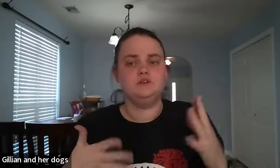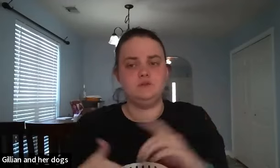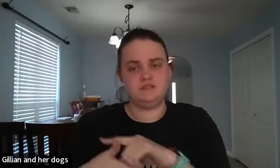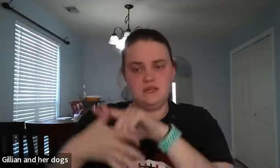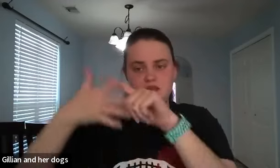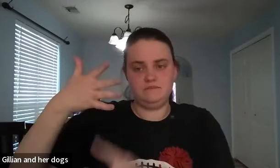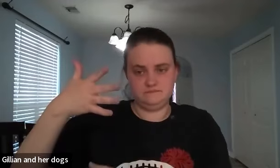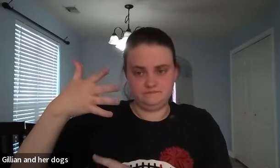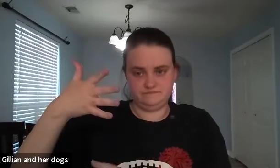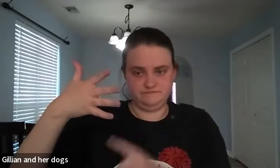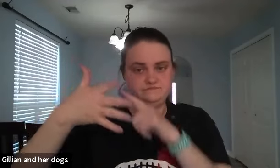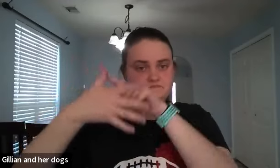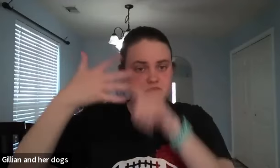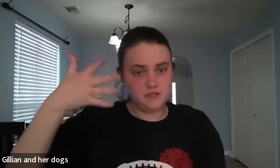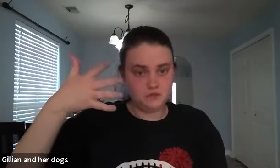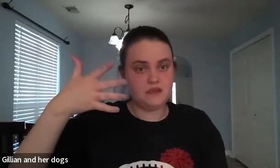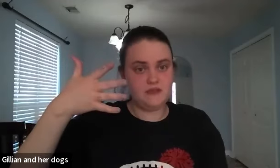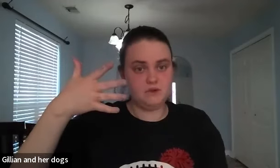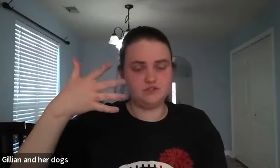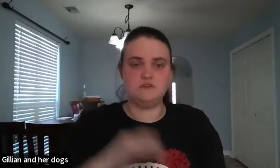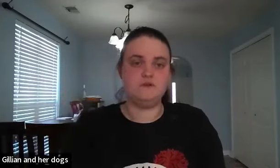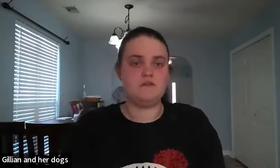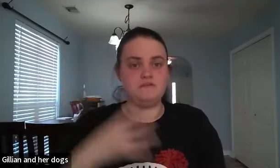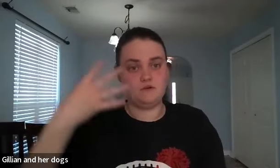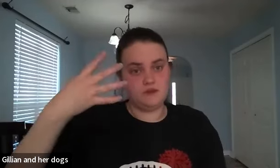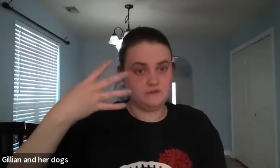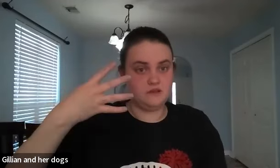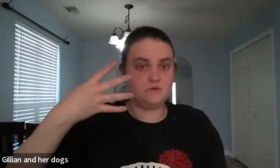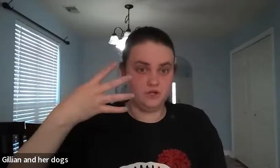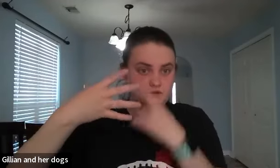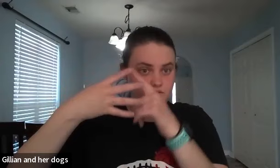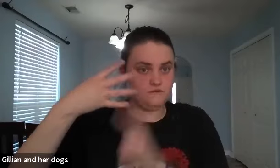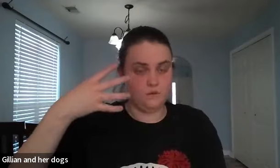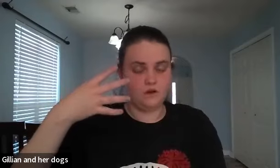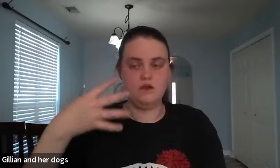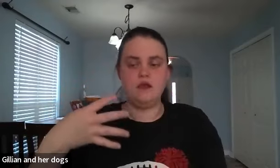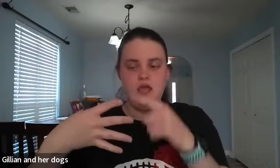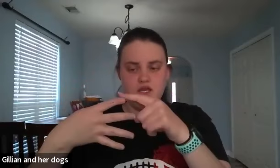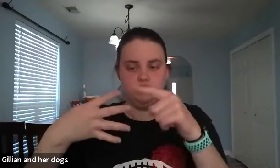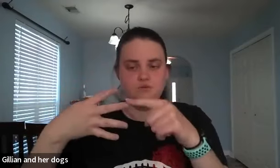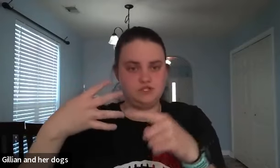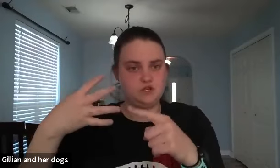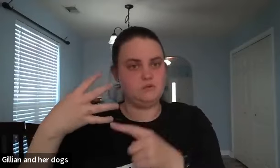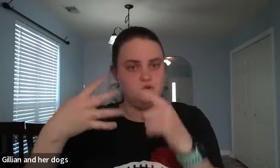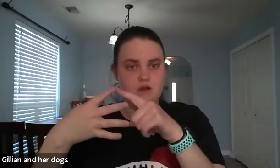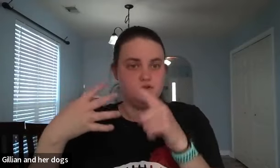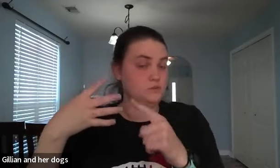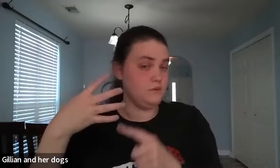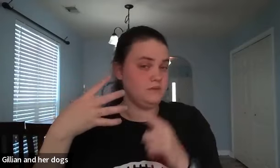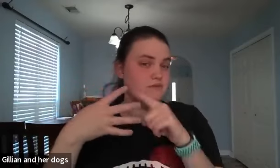would say, you would make that motion. So if you have a family of four, you would do the four, and you would start with whoever you, I mean, you really